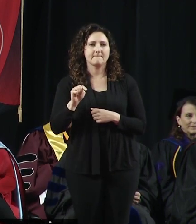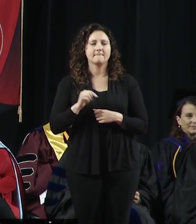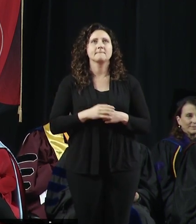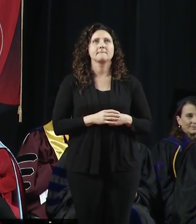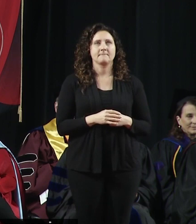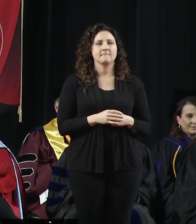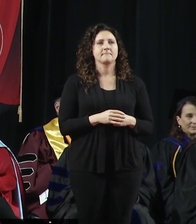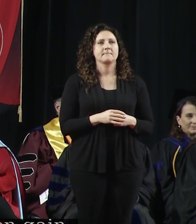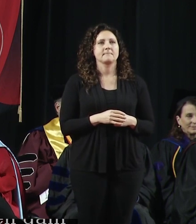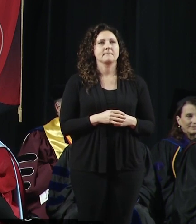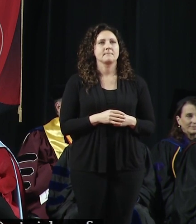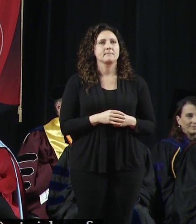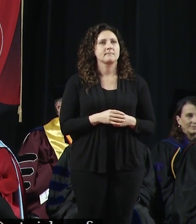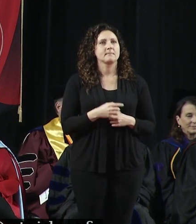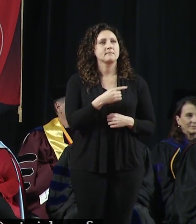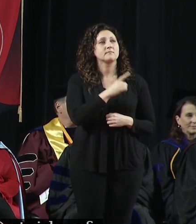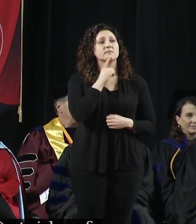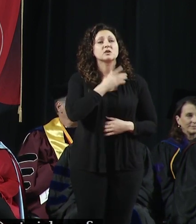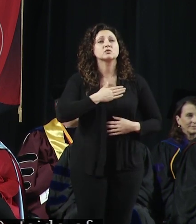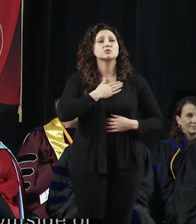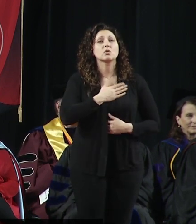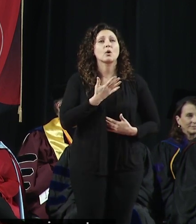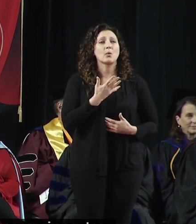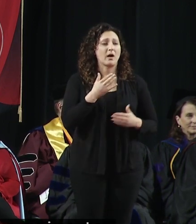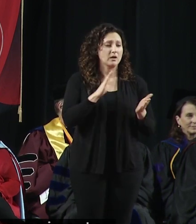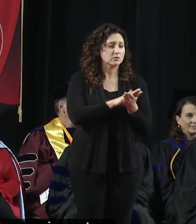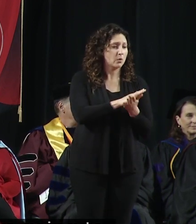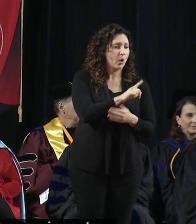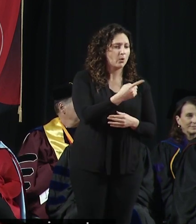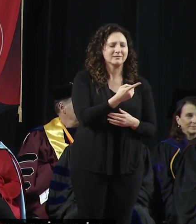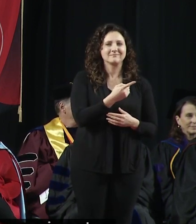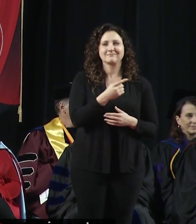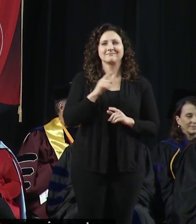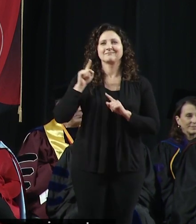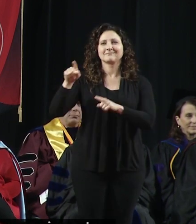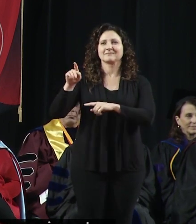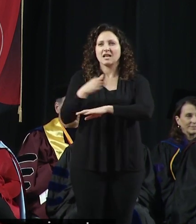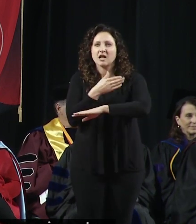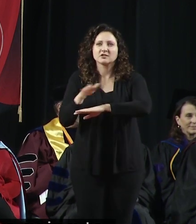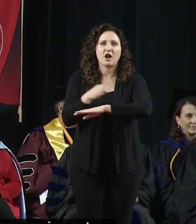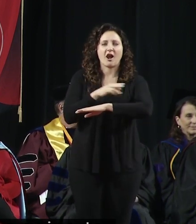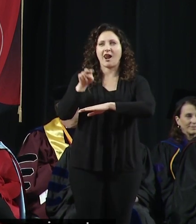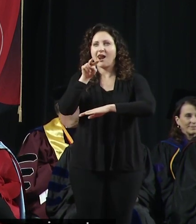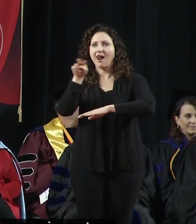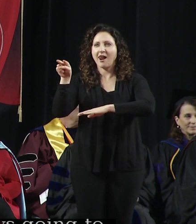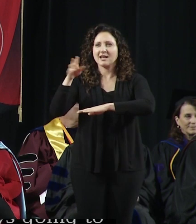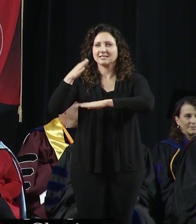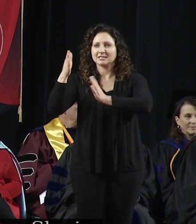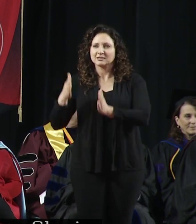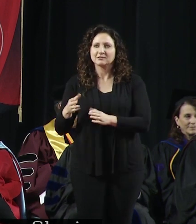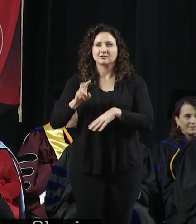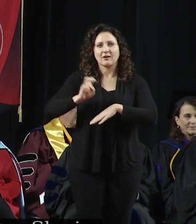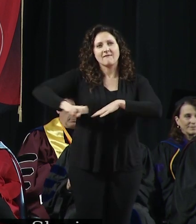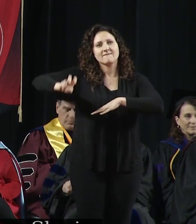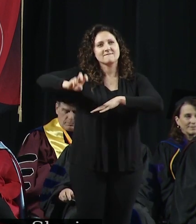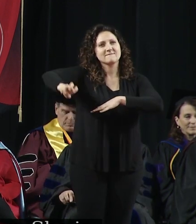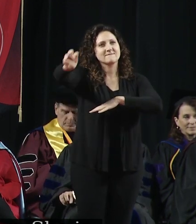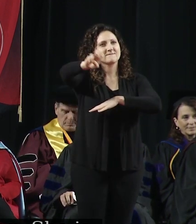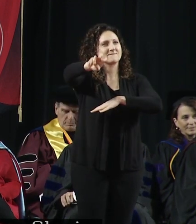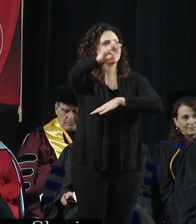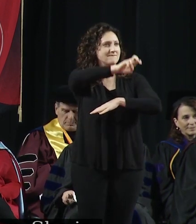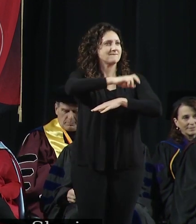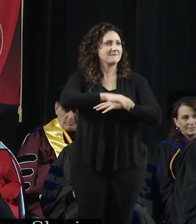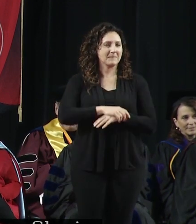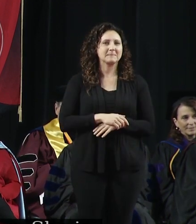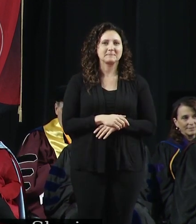Outside of academia, Deja enjoys concerts, going to concerts, and traveling. She is very moved by the